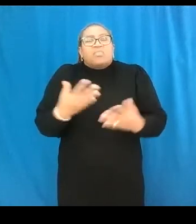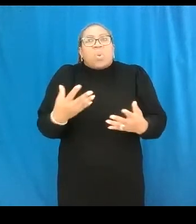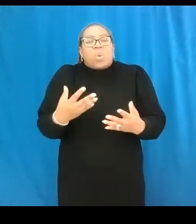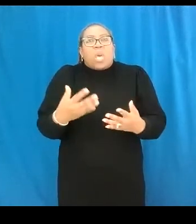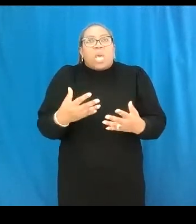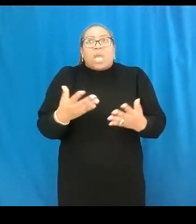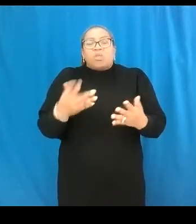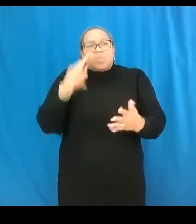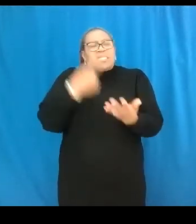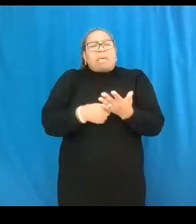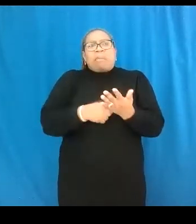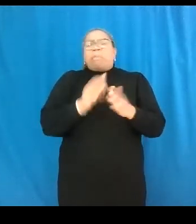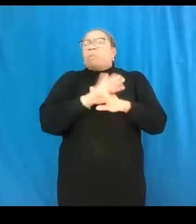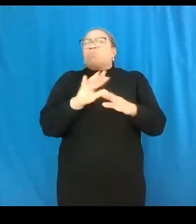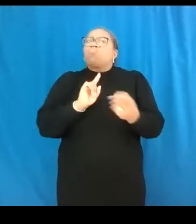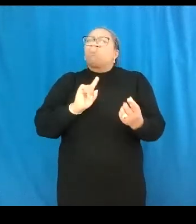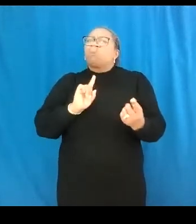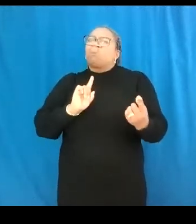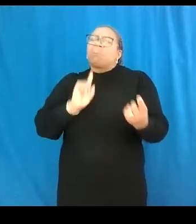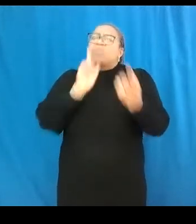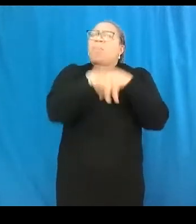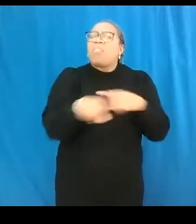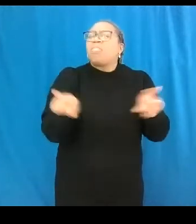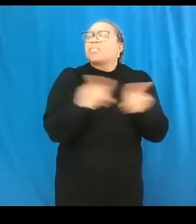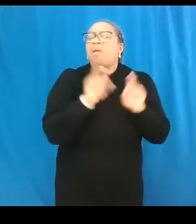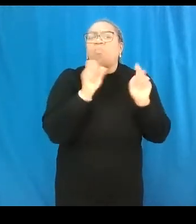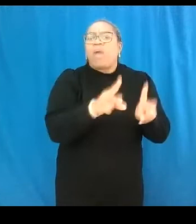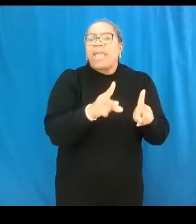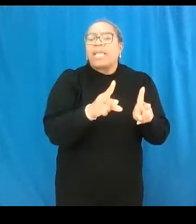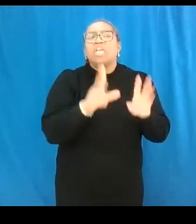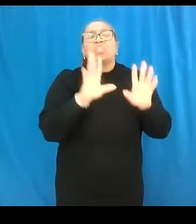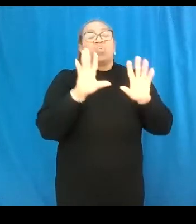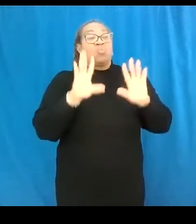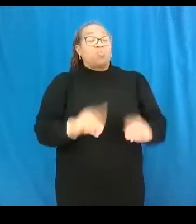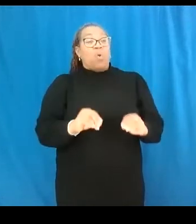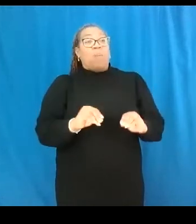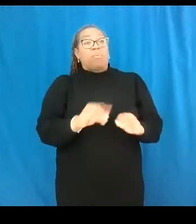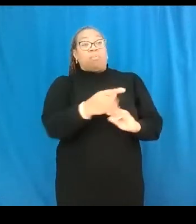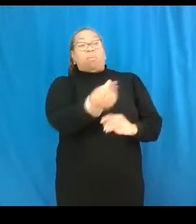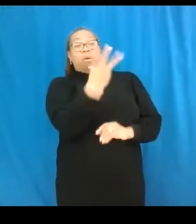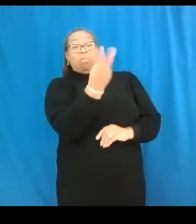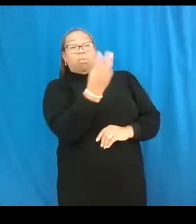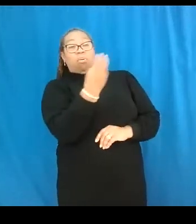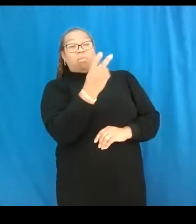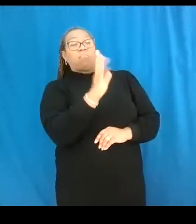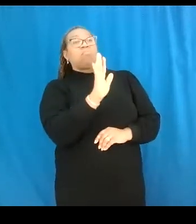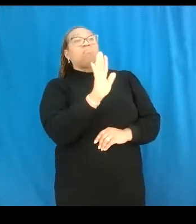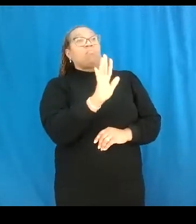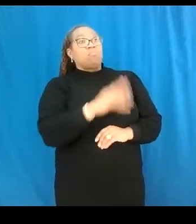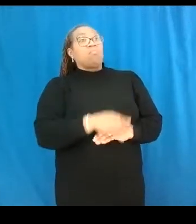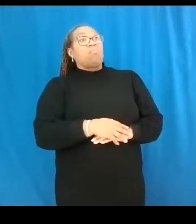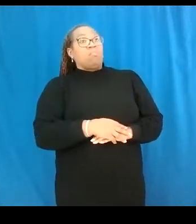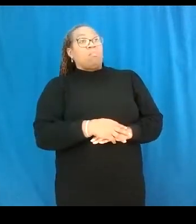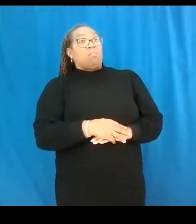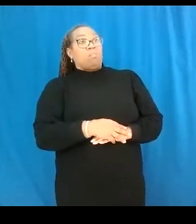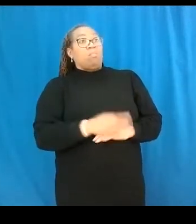with them, you listen to them and you allow them to express their pain. You serve that person in that moment.